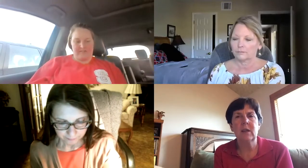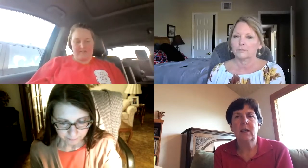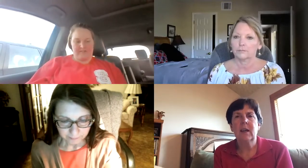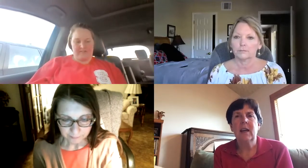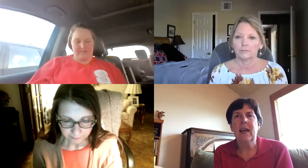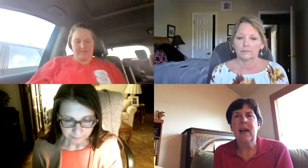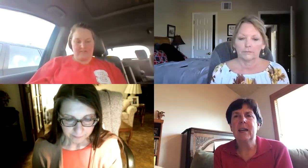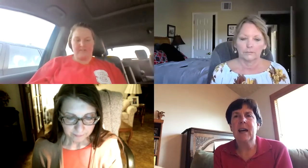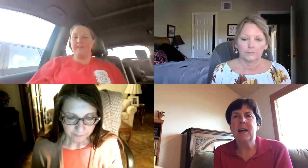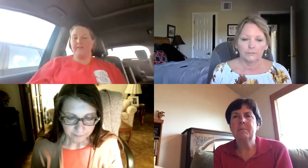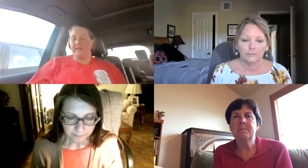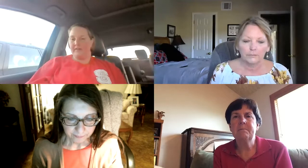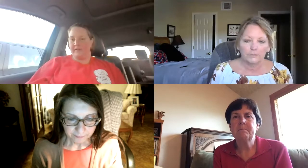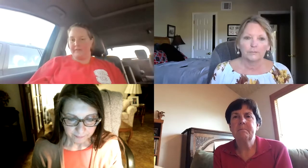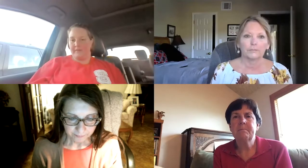use. And